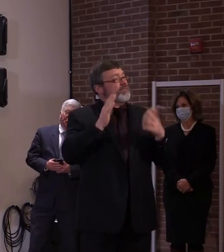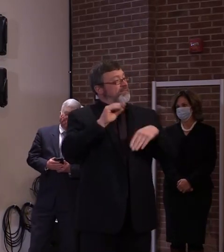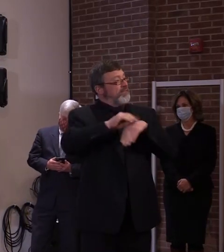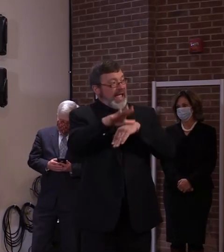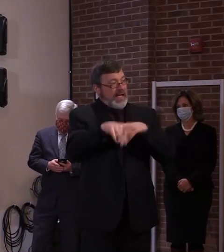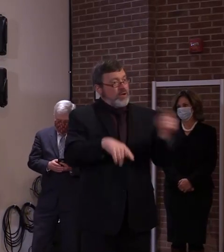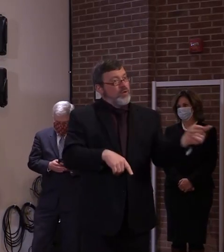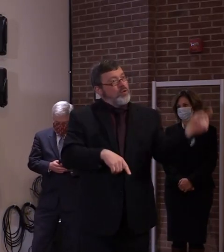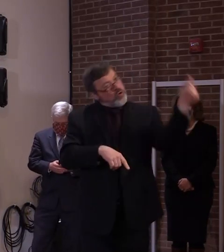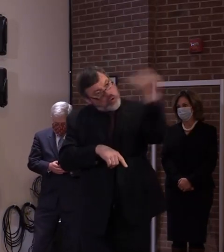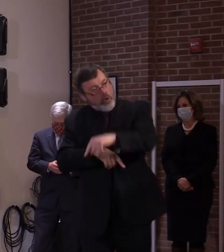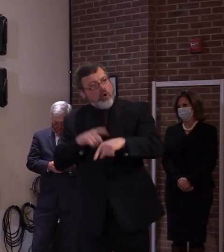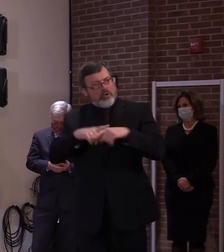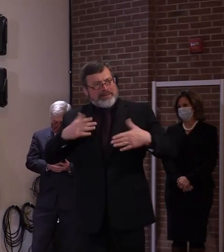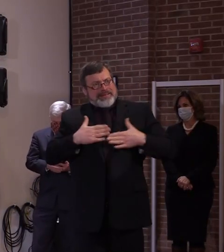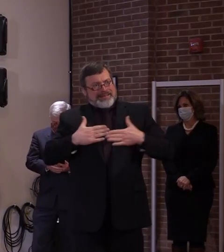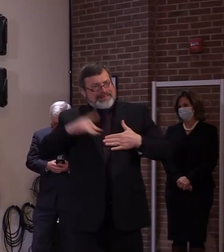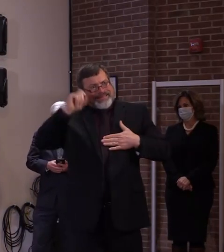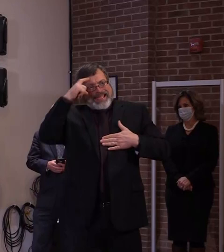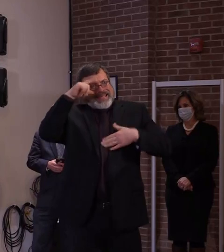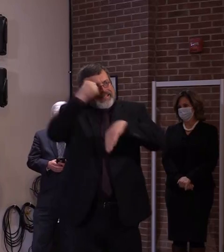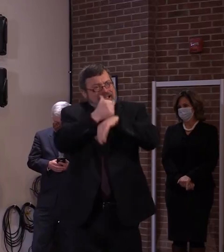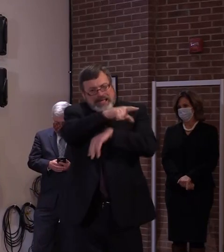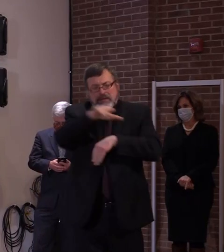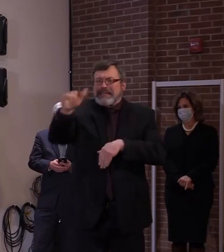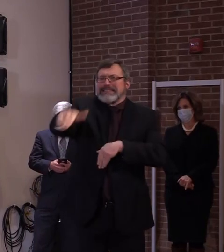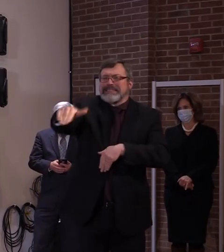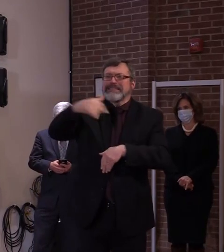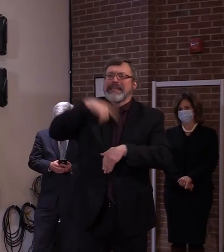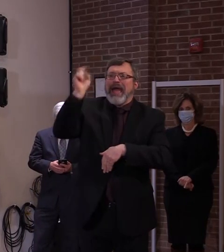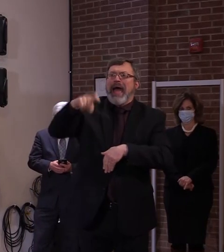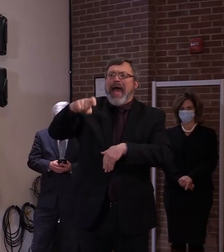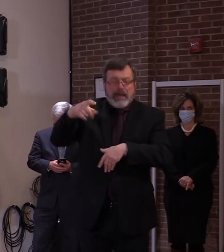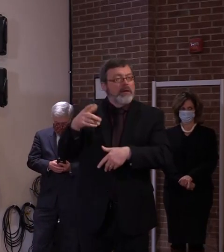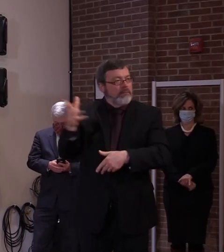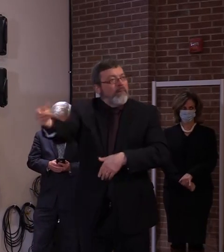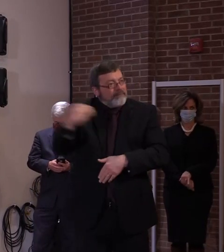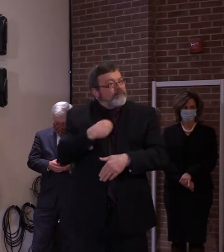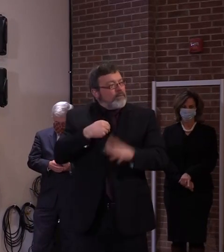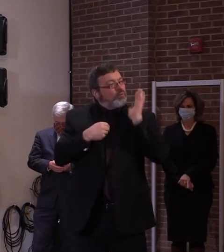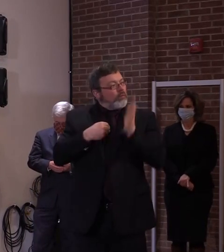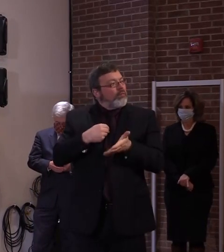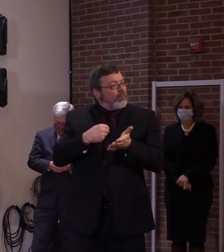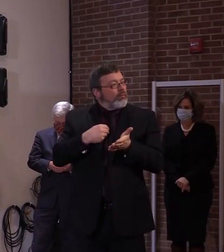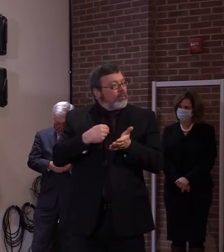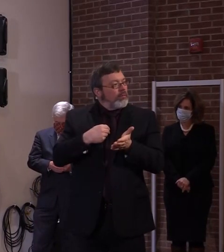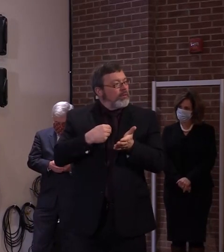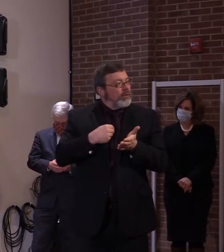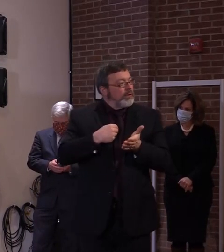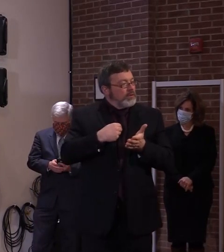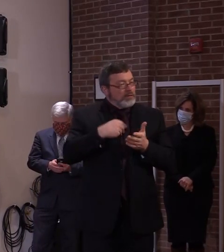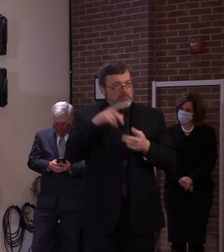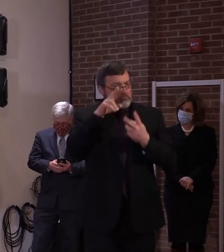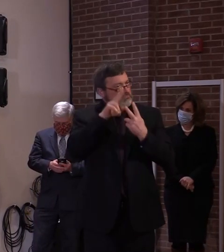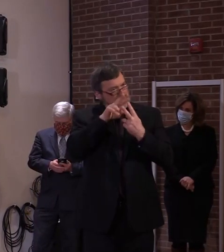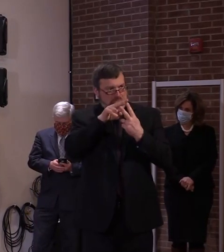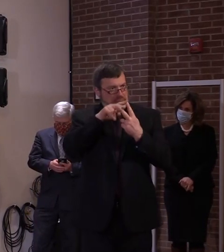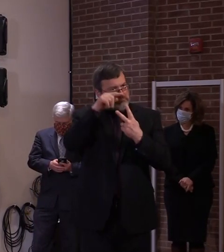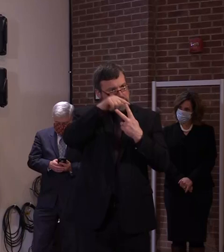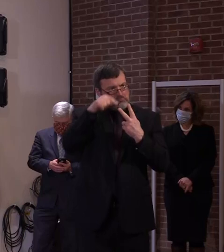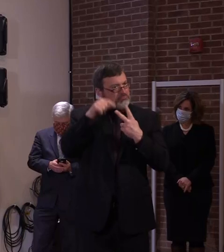use, essentially. So whether it's the LAMP test, which is the nucleic acid test, or an antigen test to take